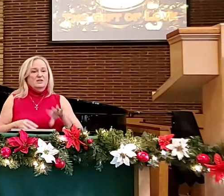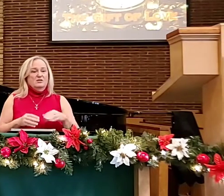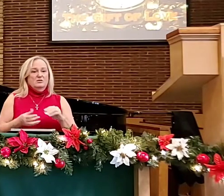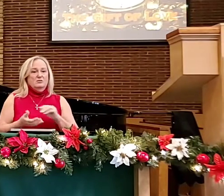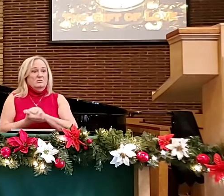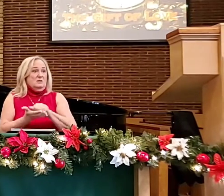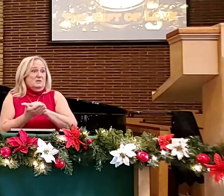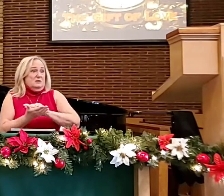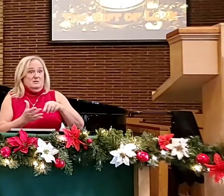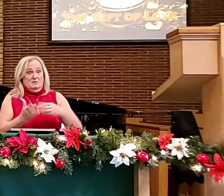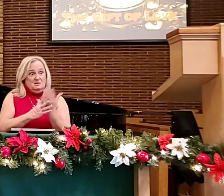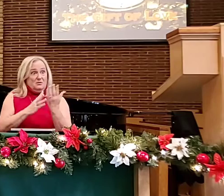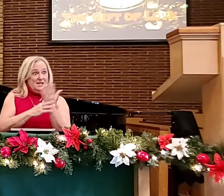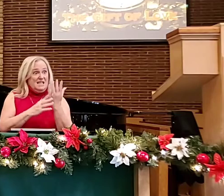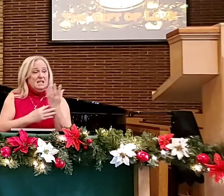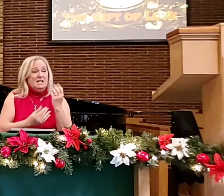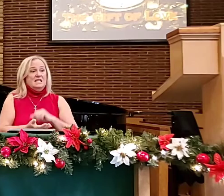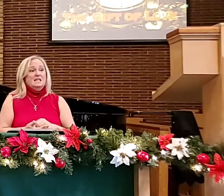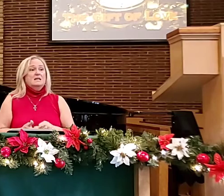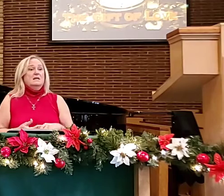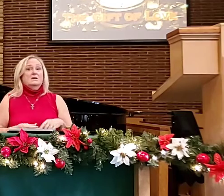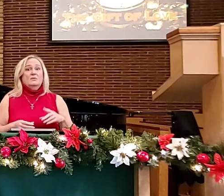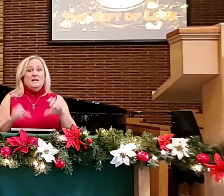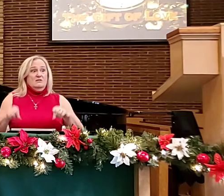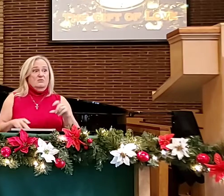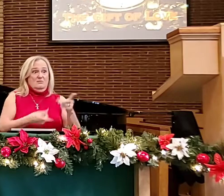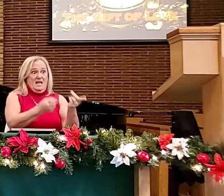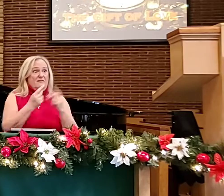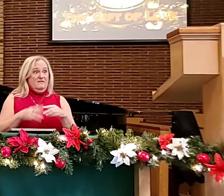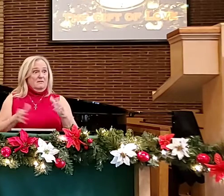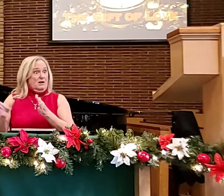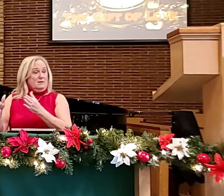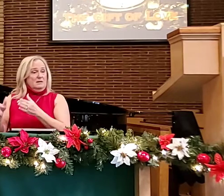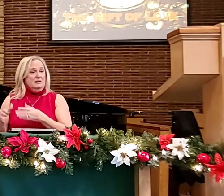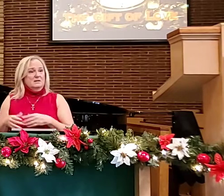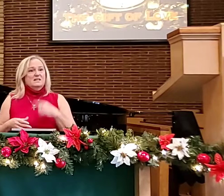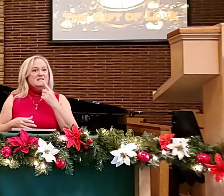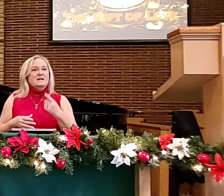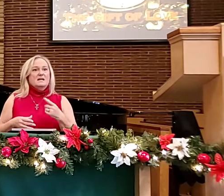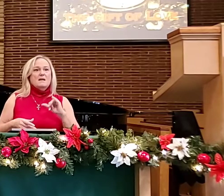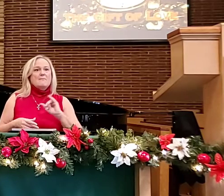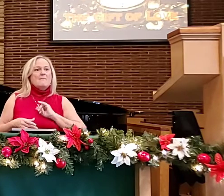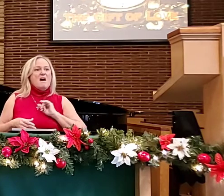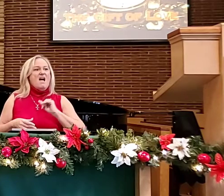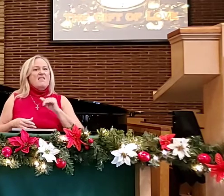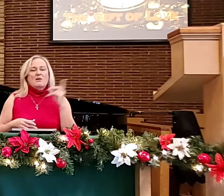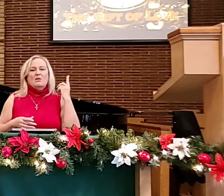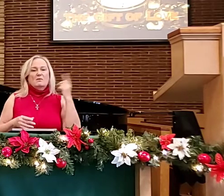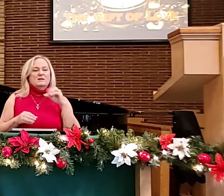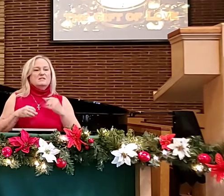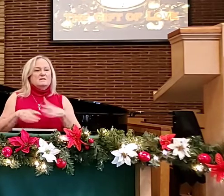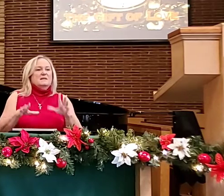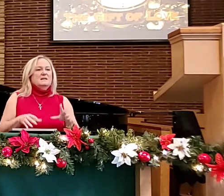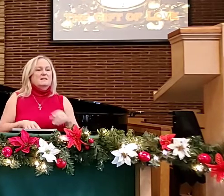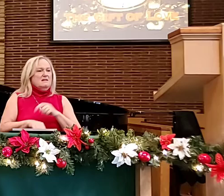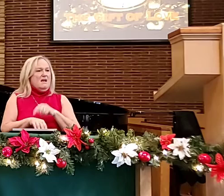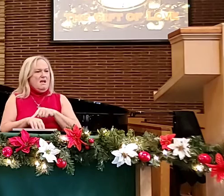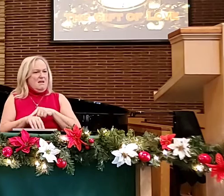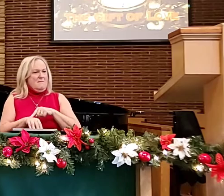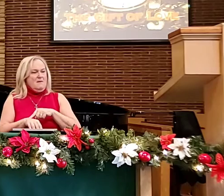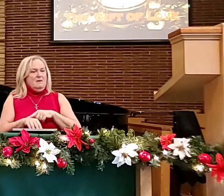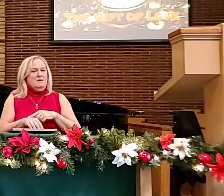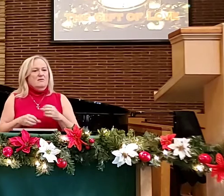he says, can't we do Advent prepping? He said, am I the only one who has spent a considerable amount of